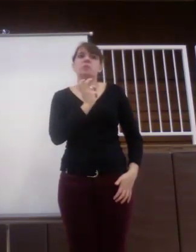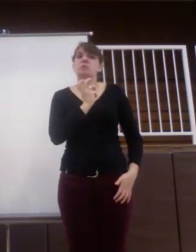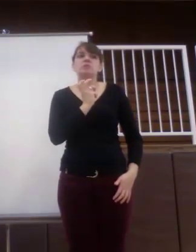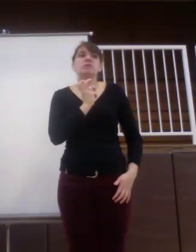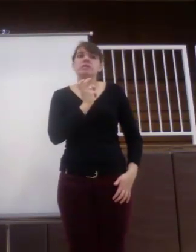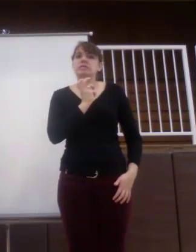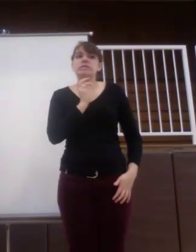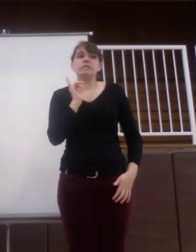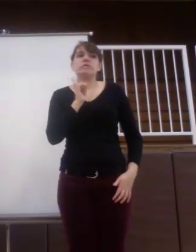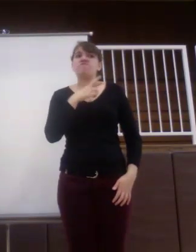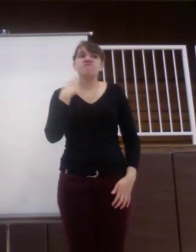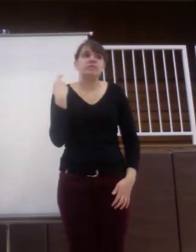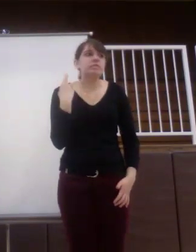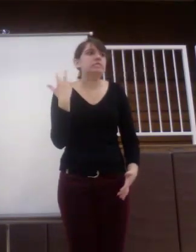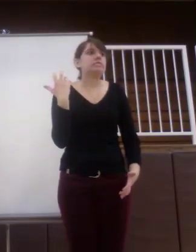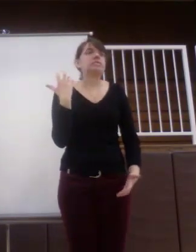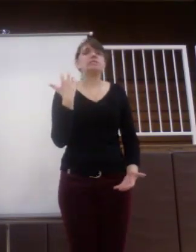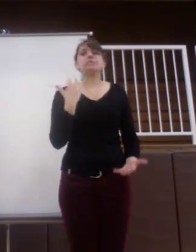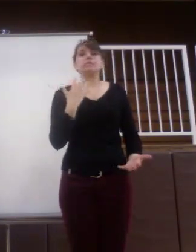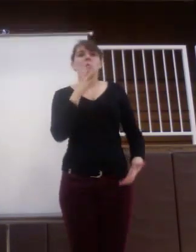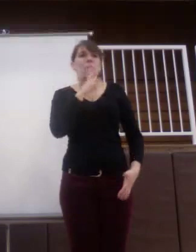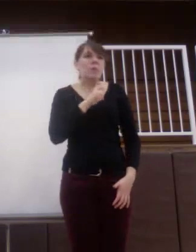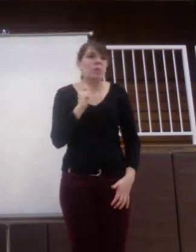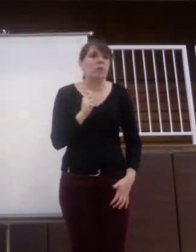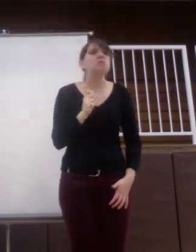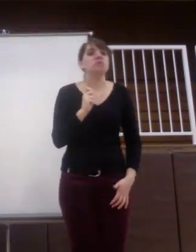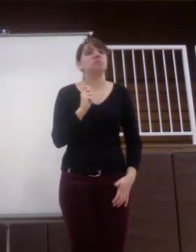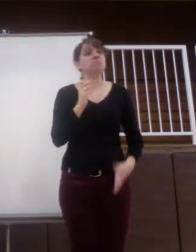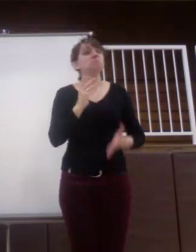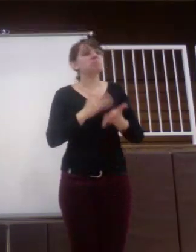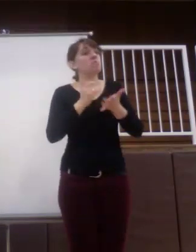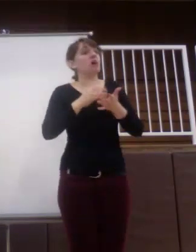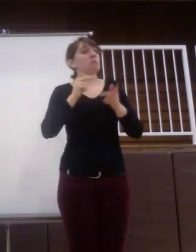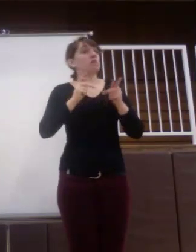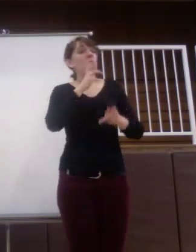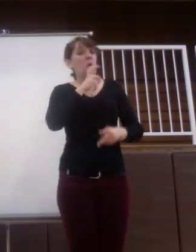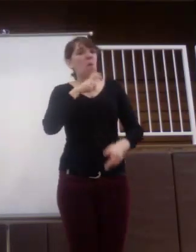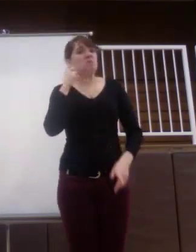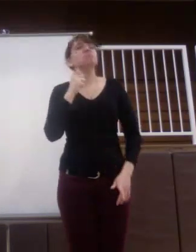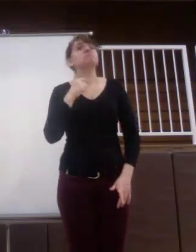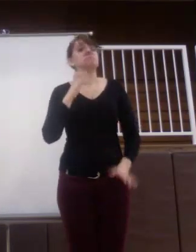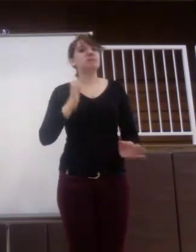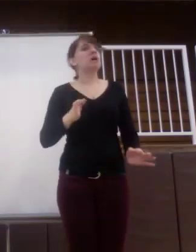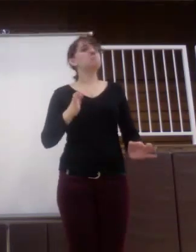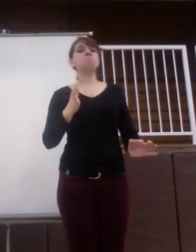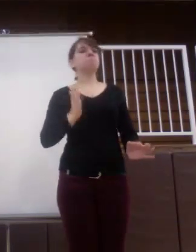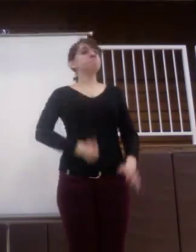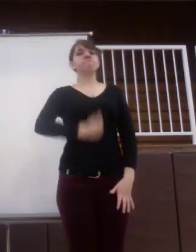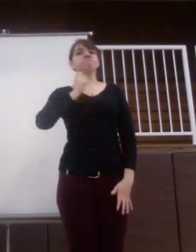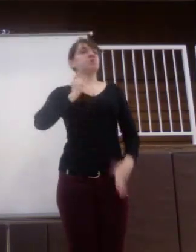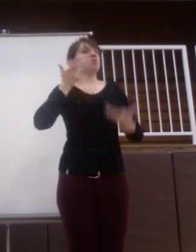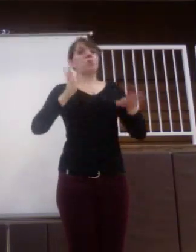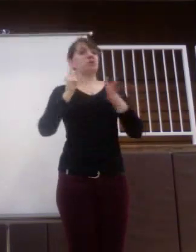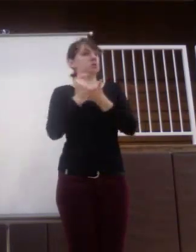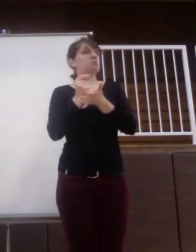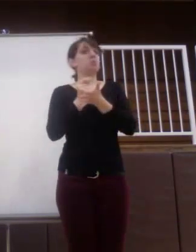risks associated with that, and they refuse treatment sometimes, and they have the right to do so.